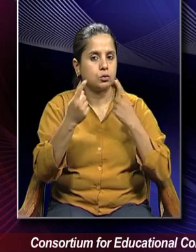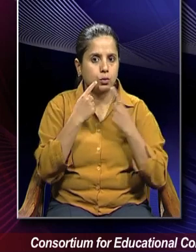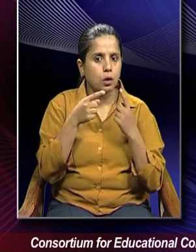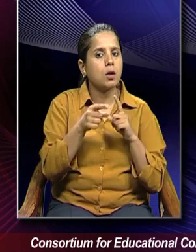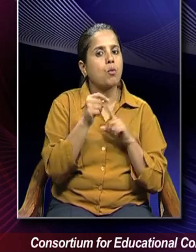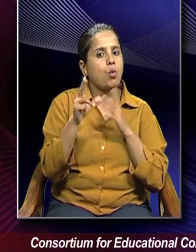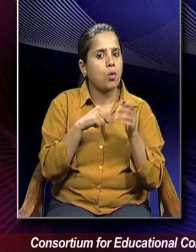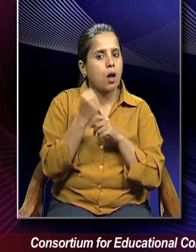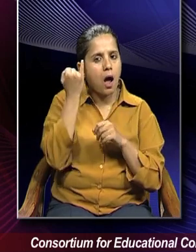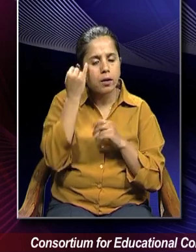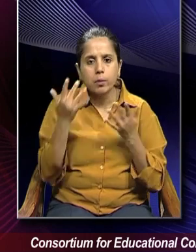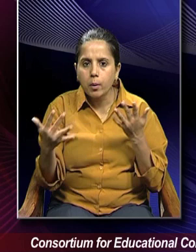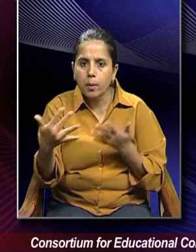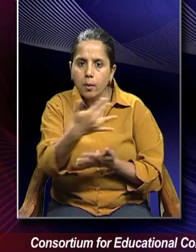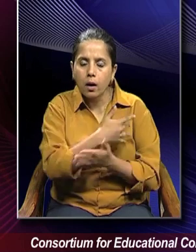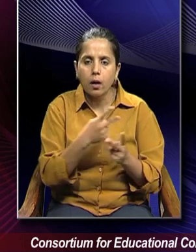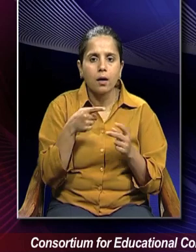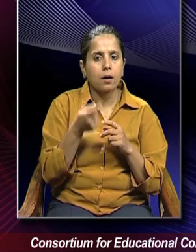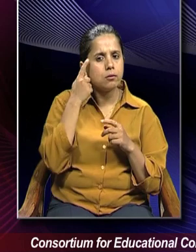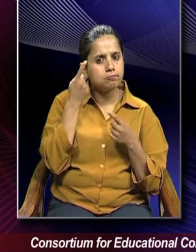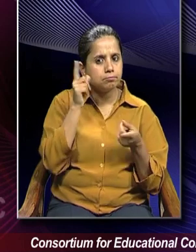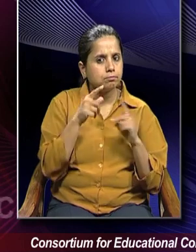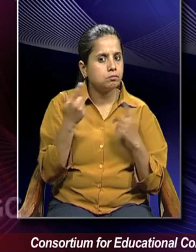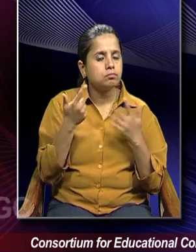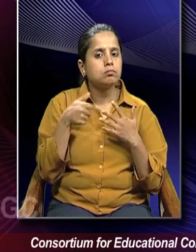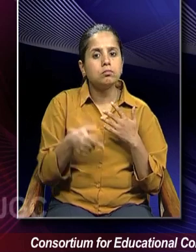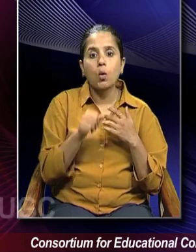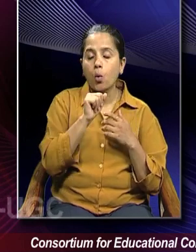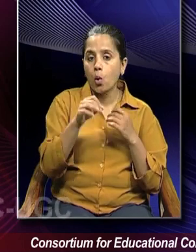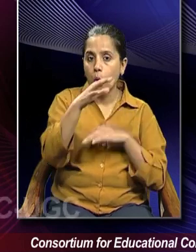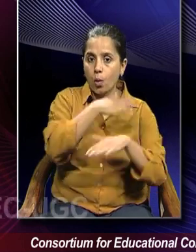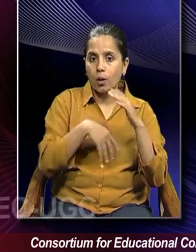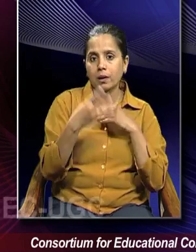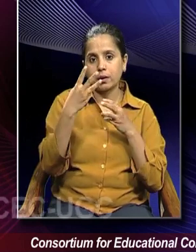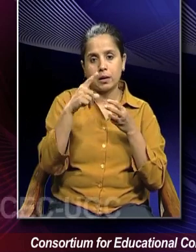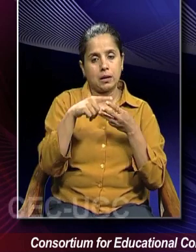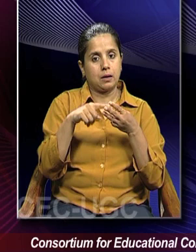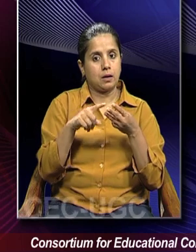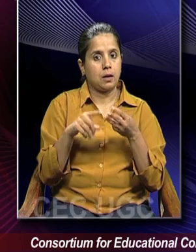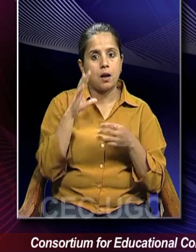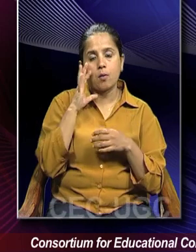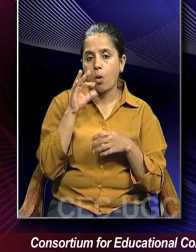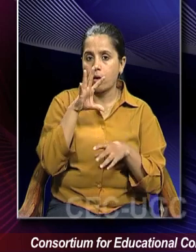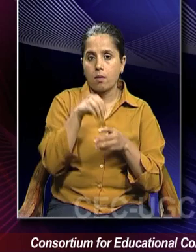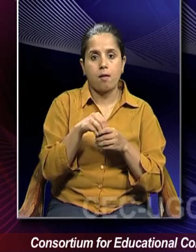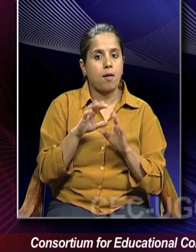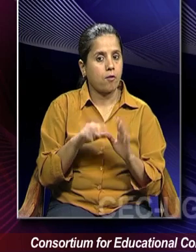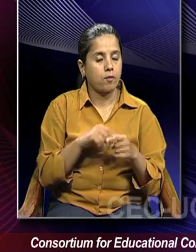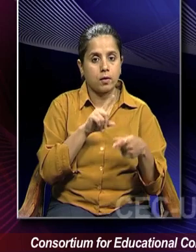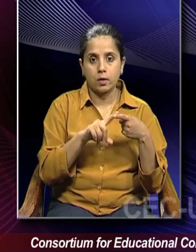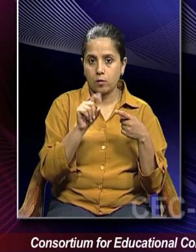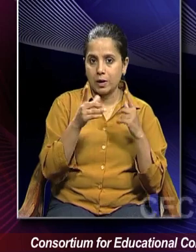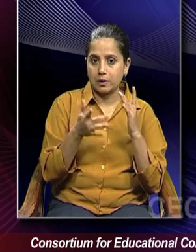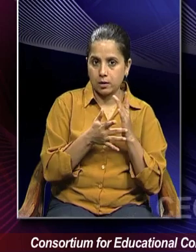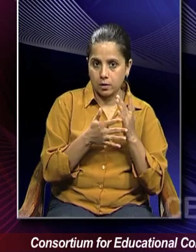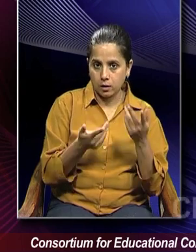pooling of ideas, and the strategic tip of an organization has three important components. One is